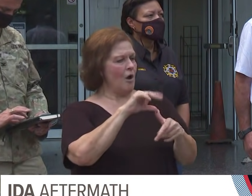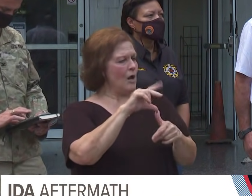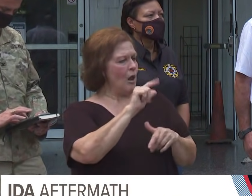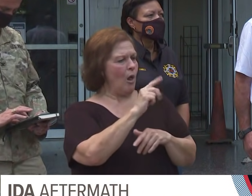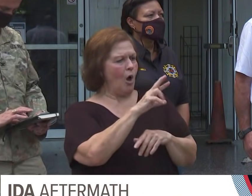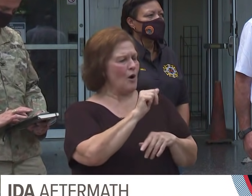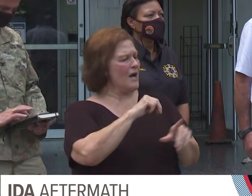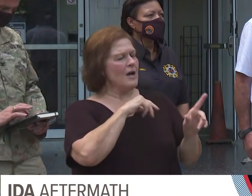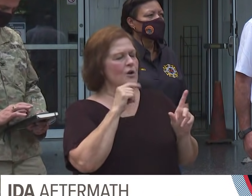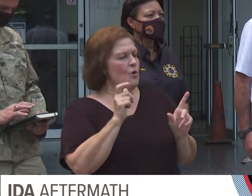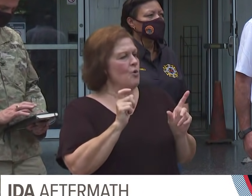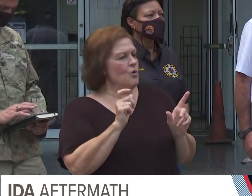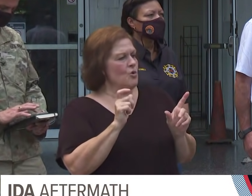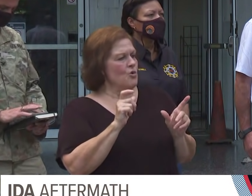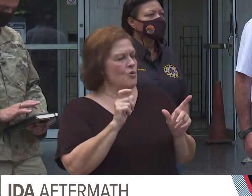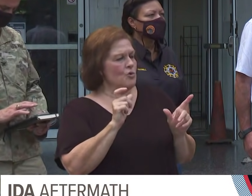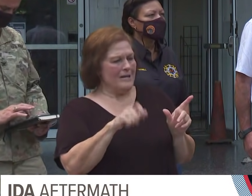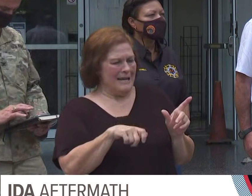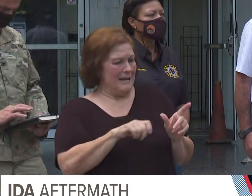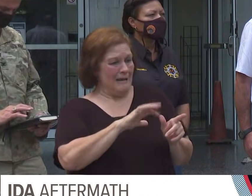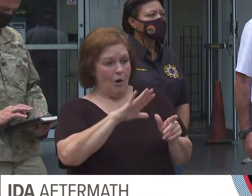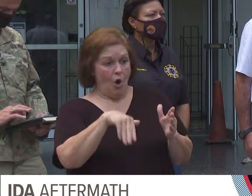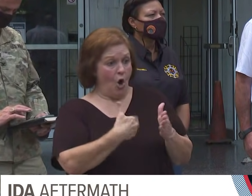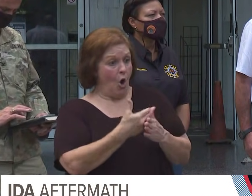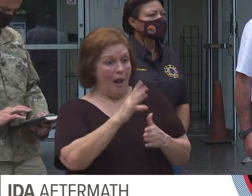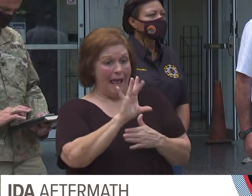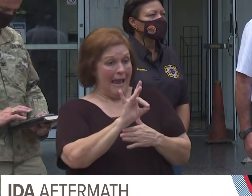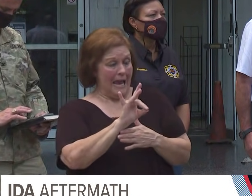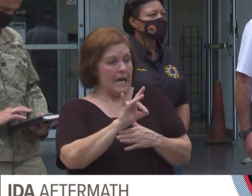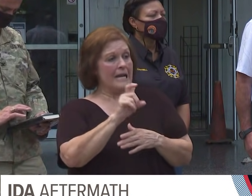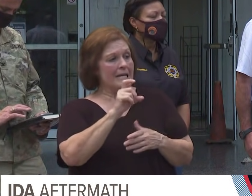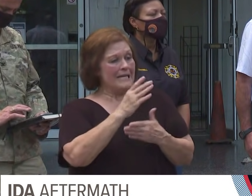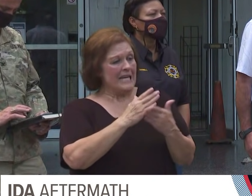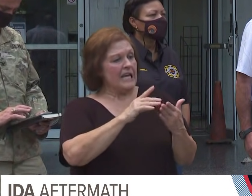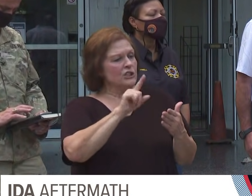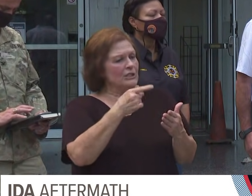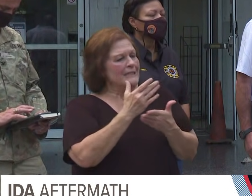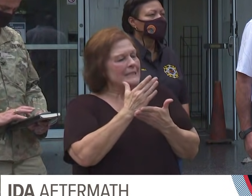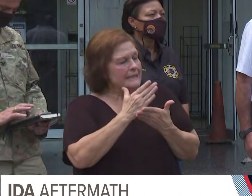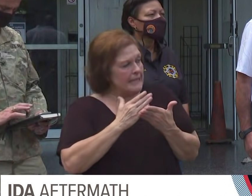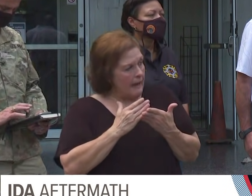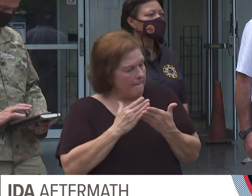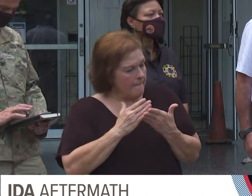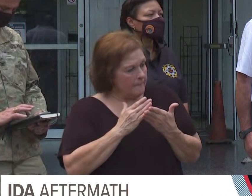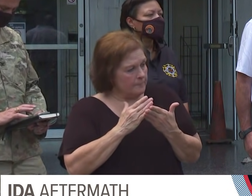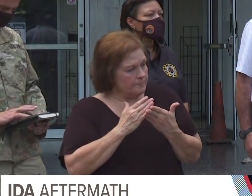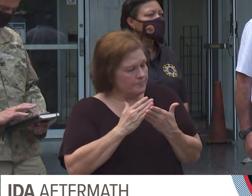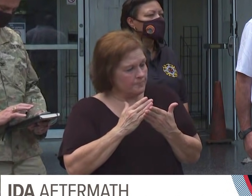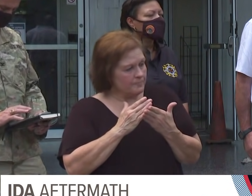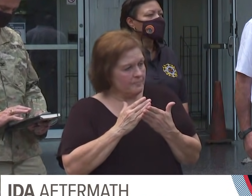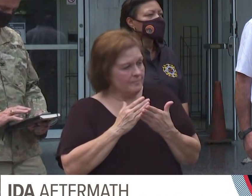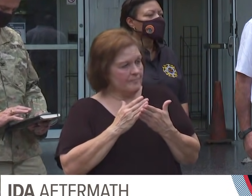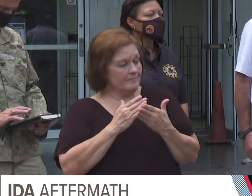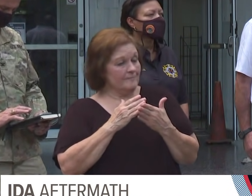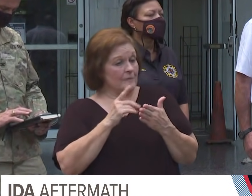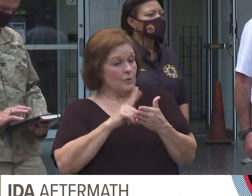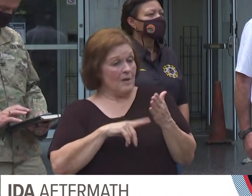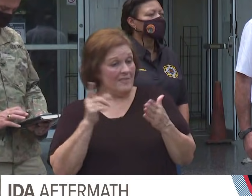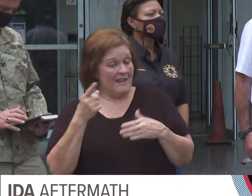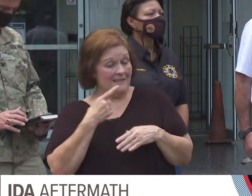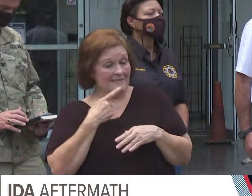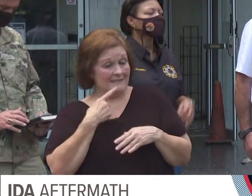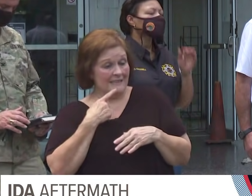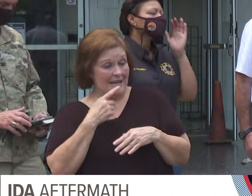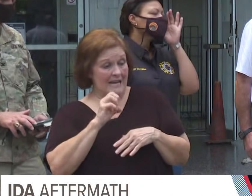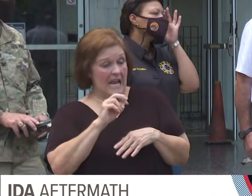don't need all of them, all 8. You need some of them. And the direction that Entergy is working